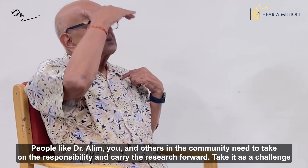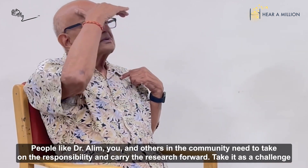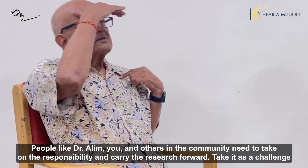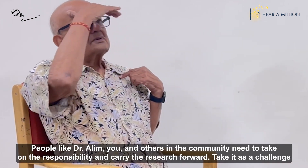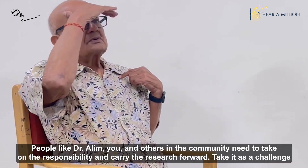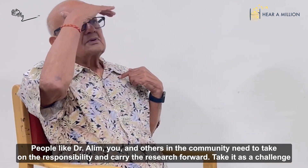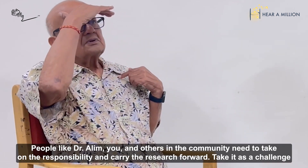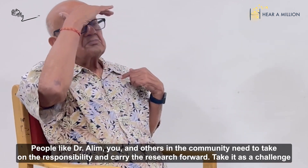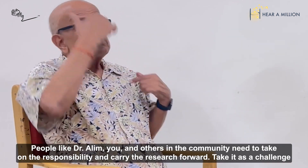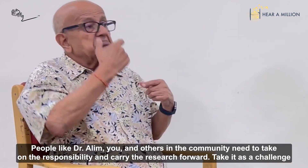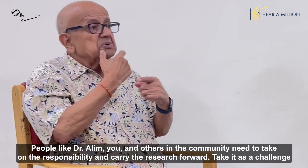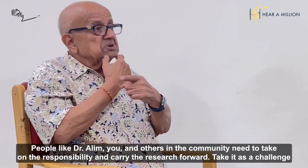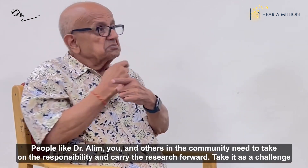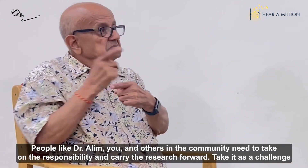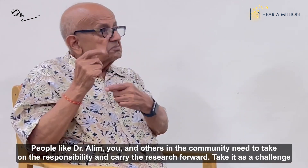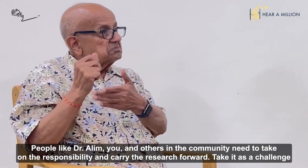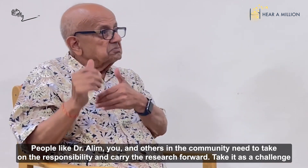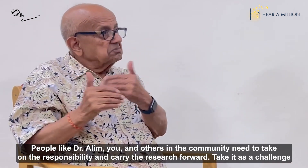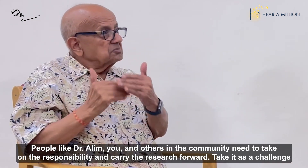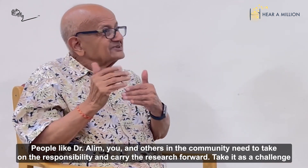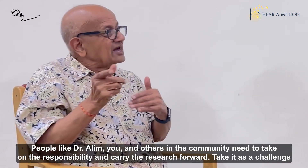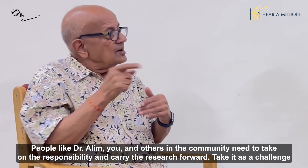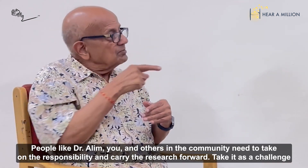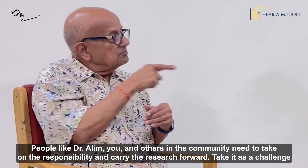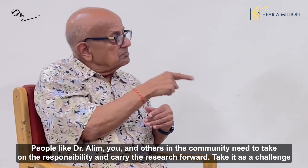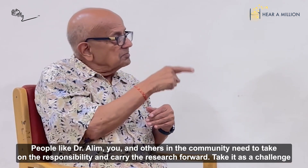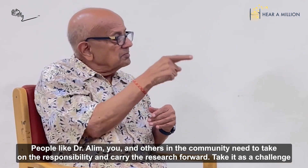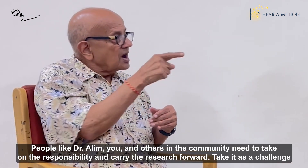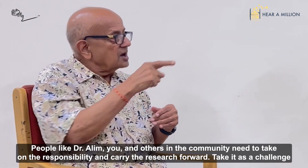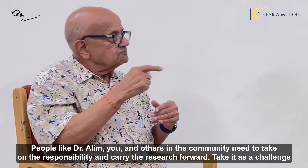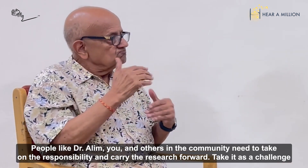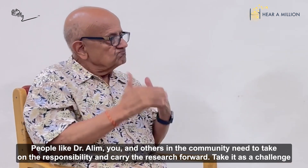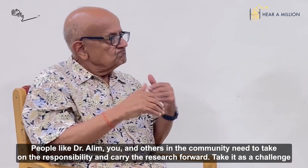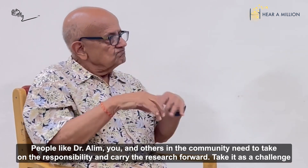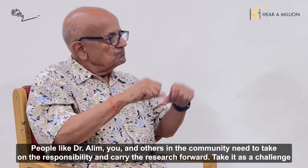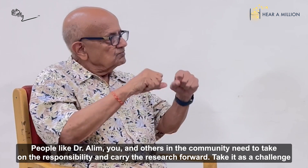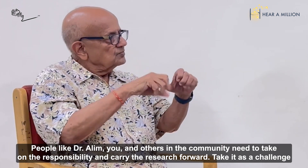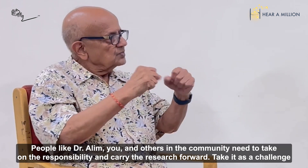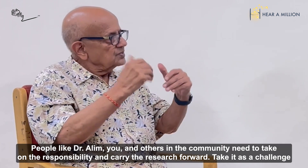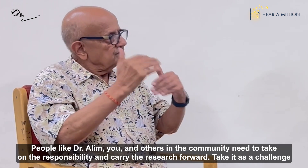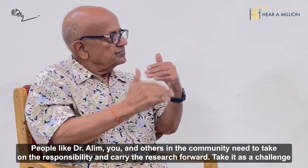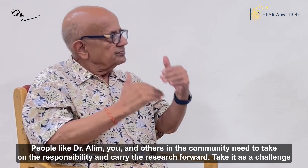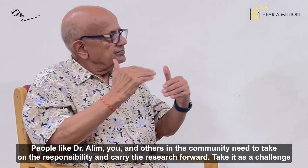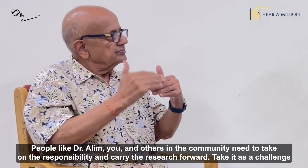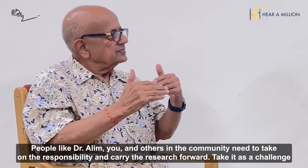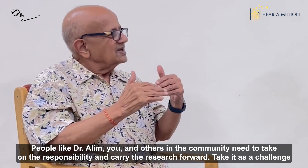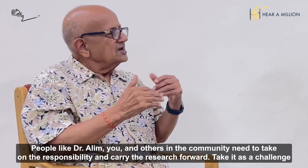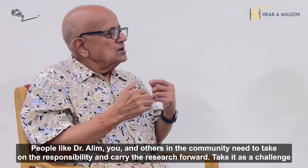Lim, you and others in the community need to take on the responsibility and carry the research forward. Take it as a challenge.